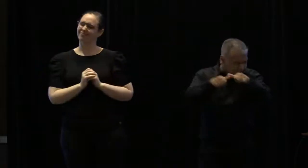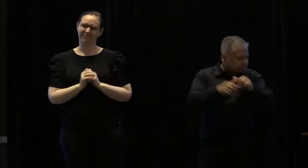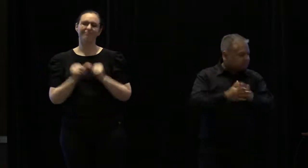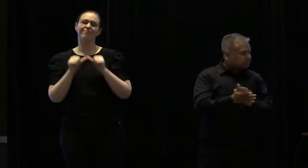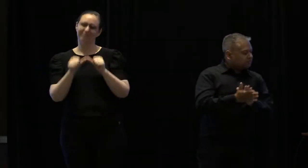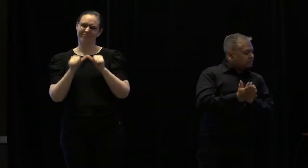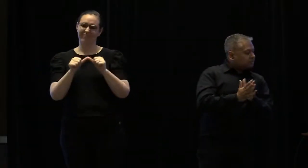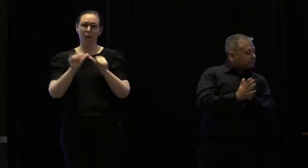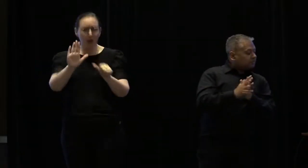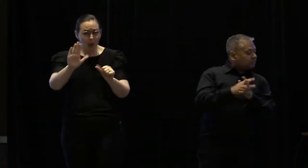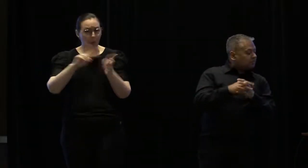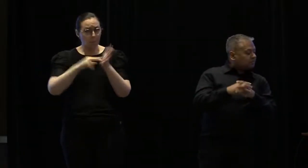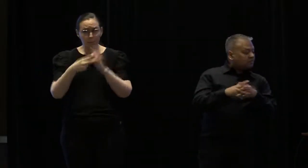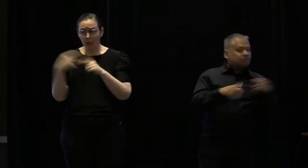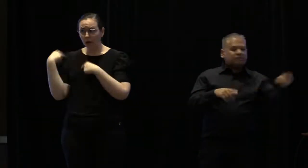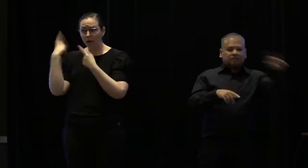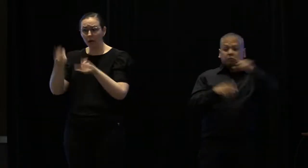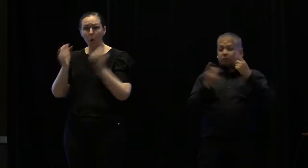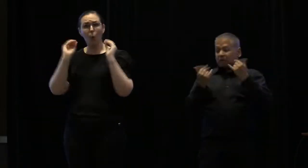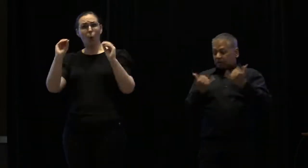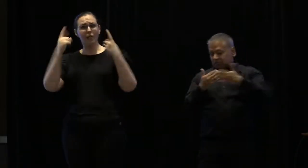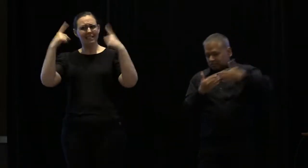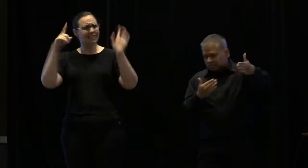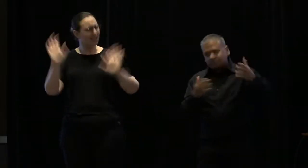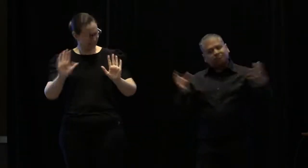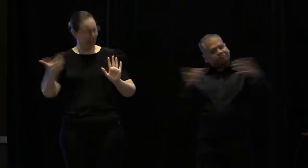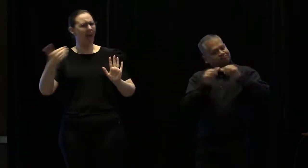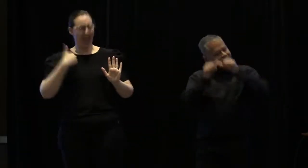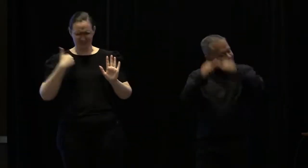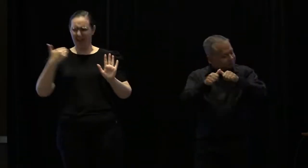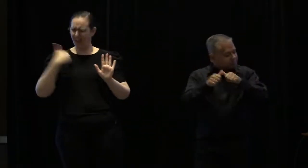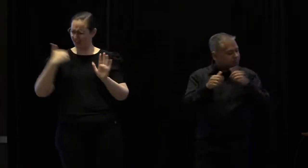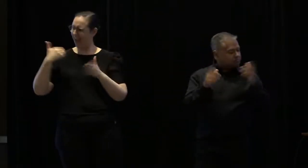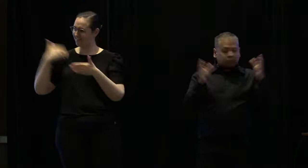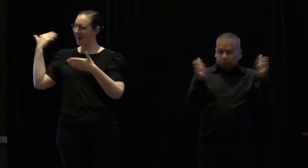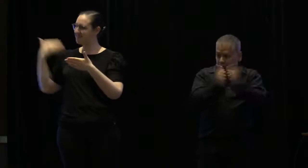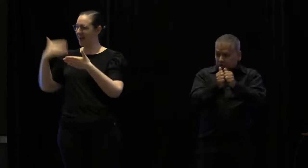We've had successes. We must continue.